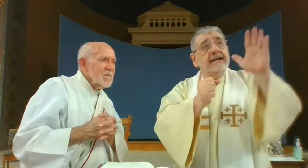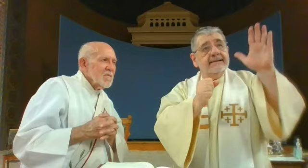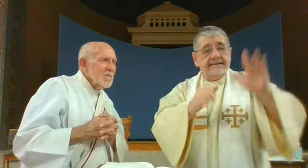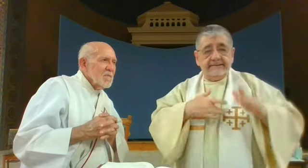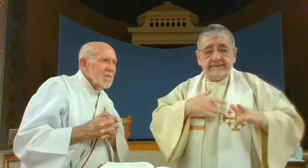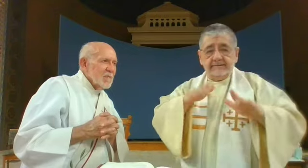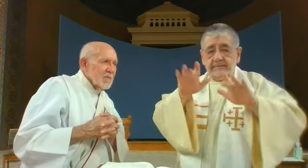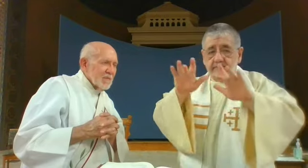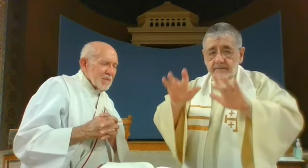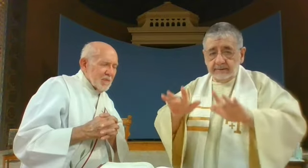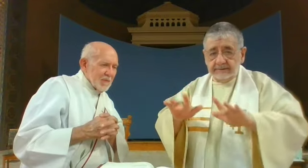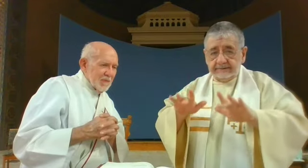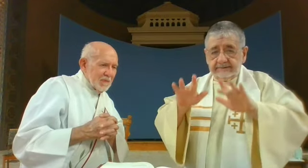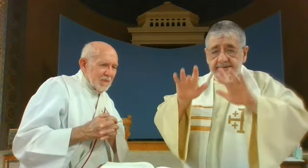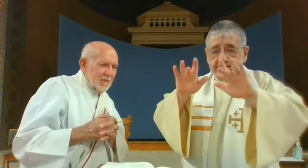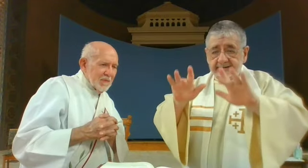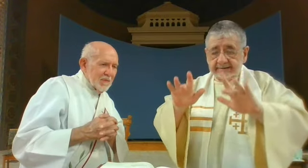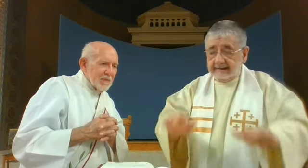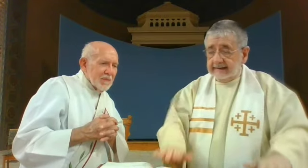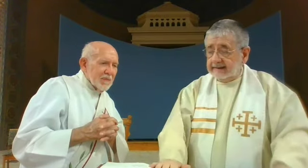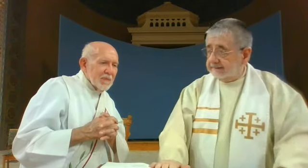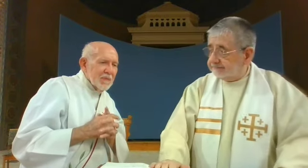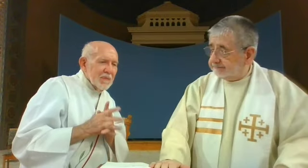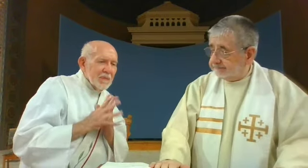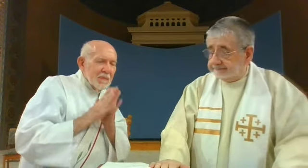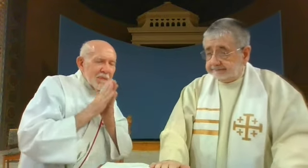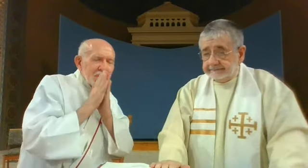His help, and His mercy.